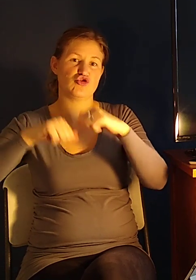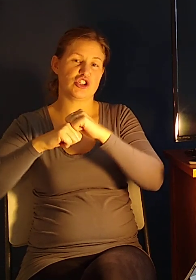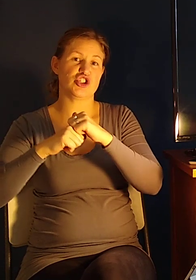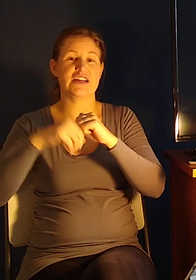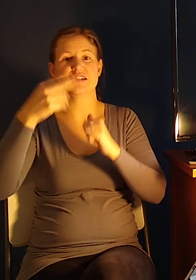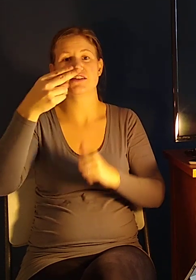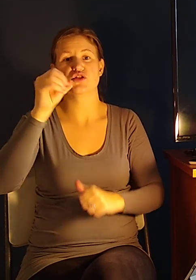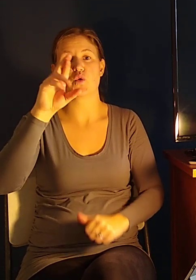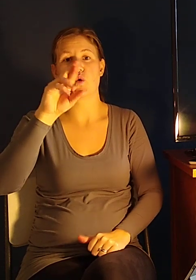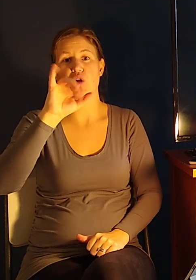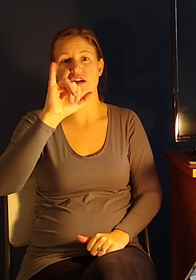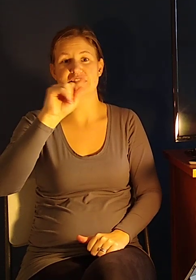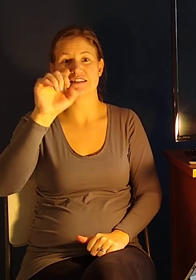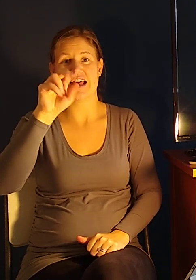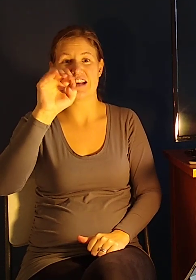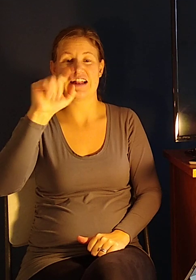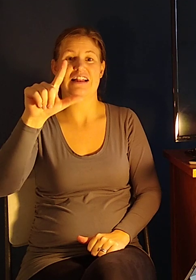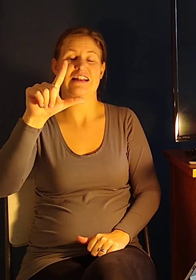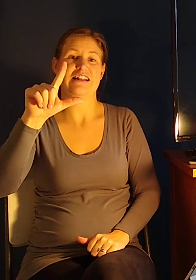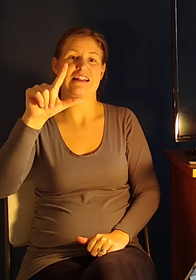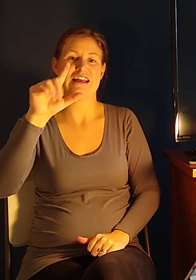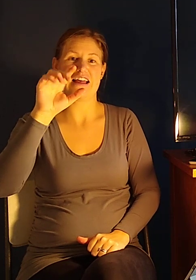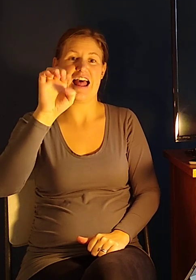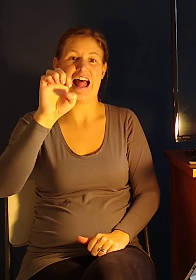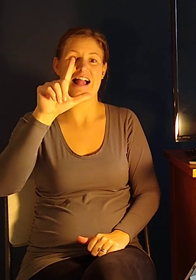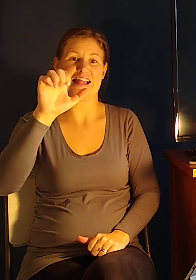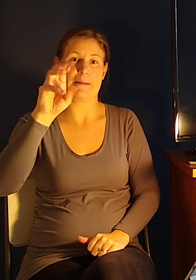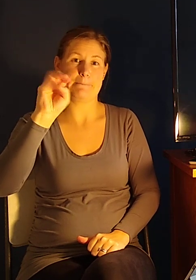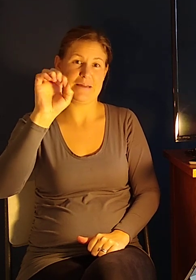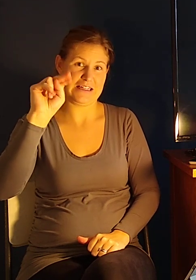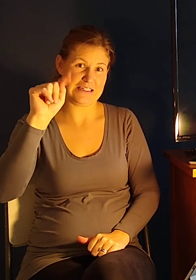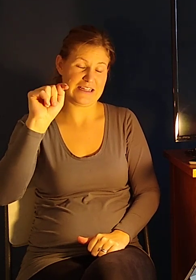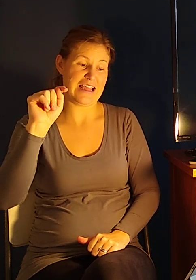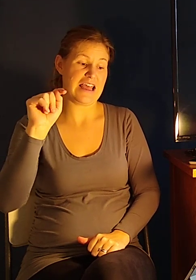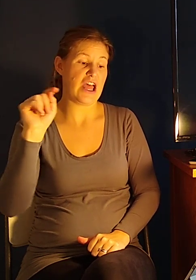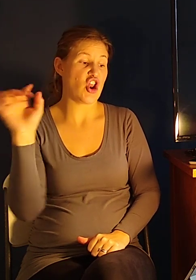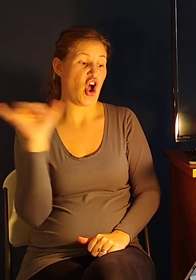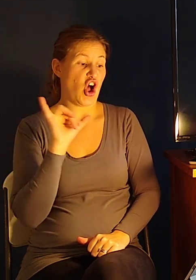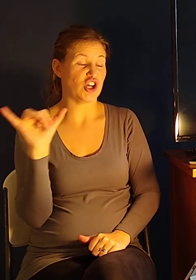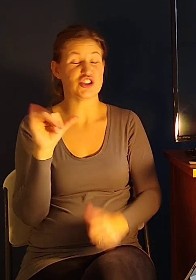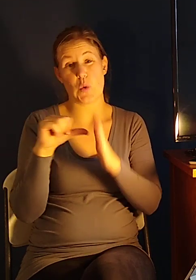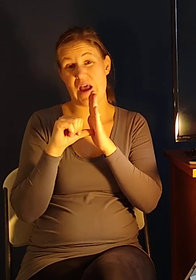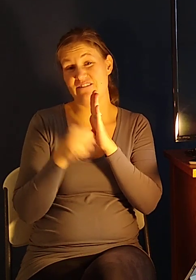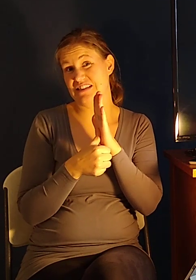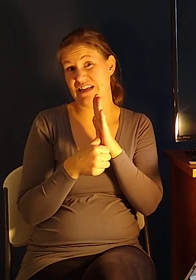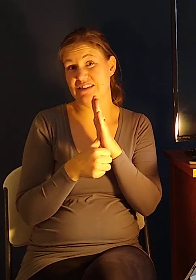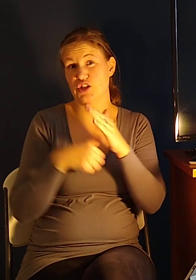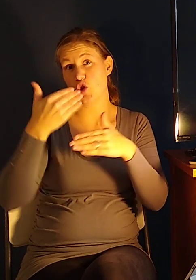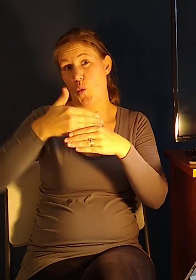horizontal element. And also emphasized are its window areas.